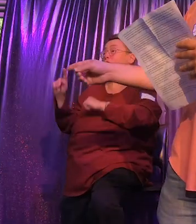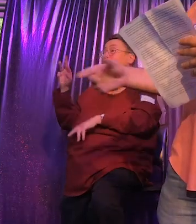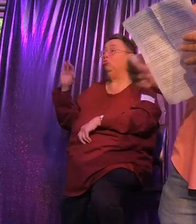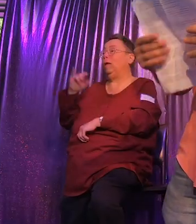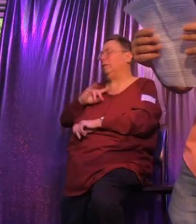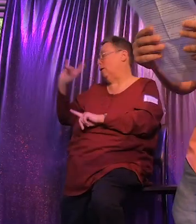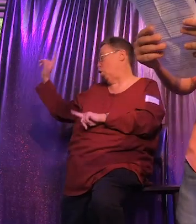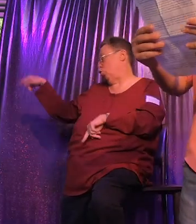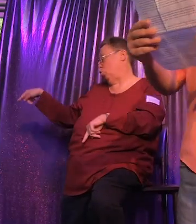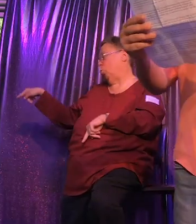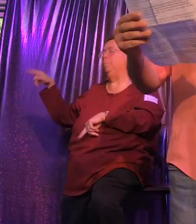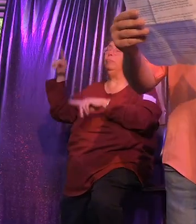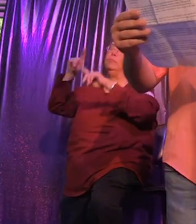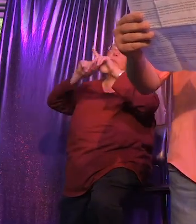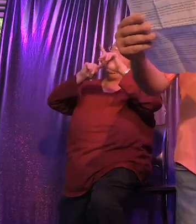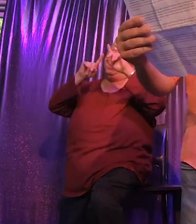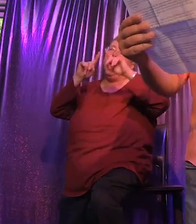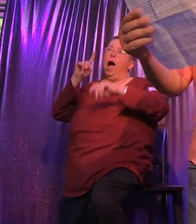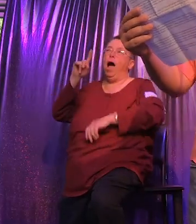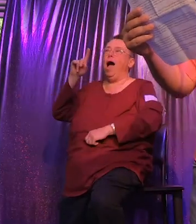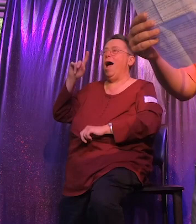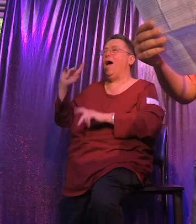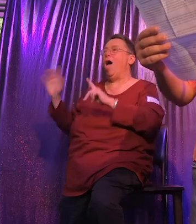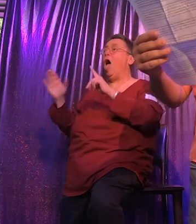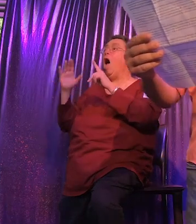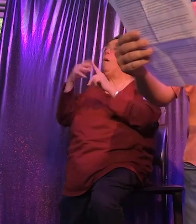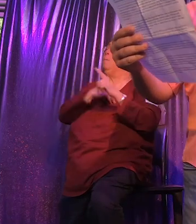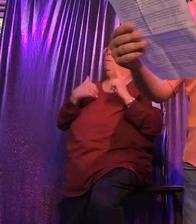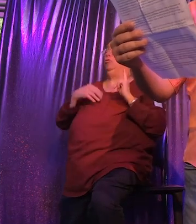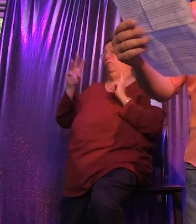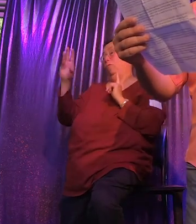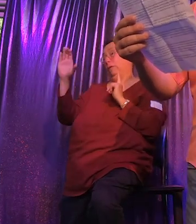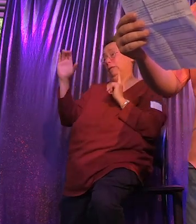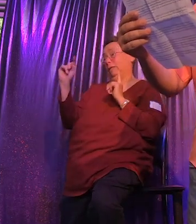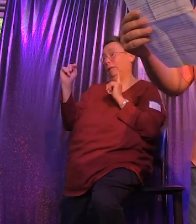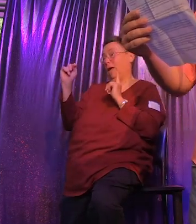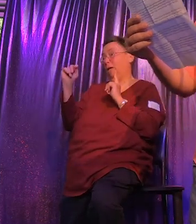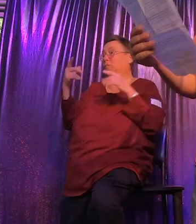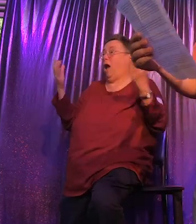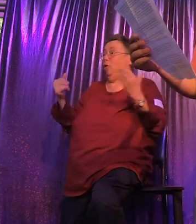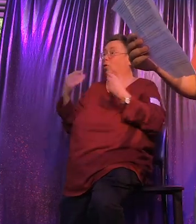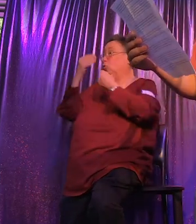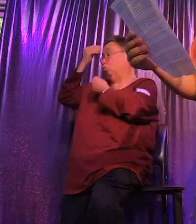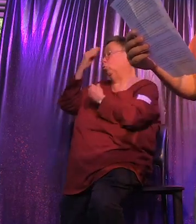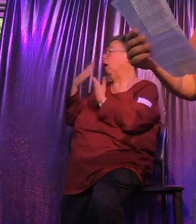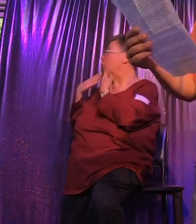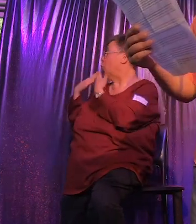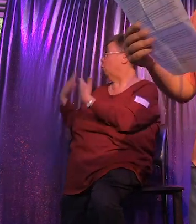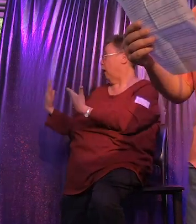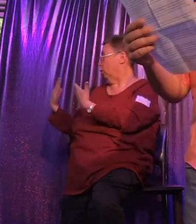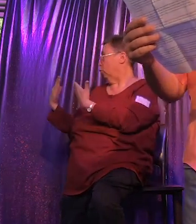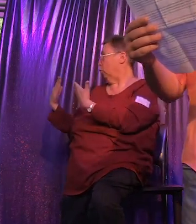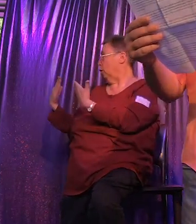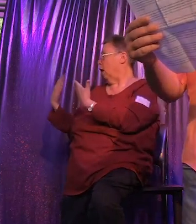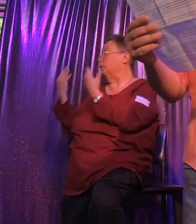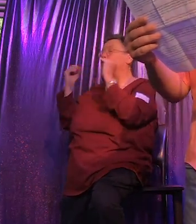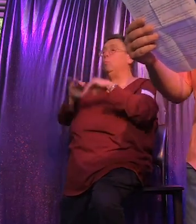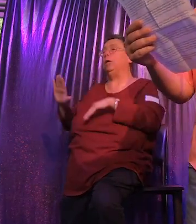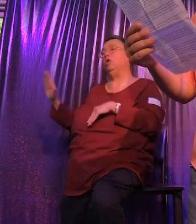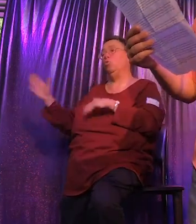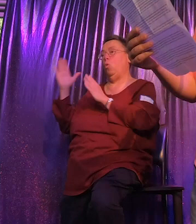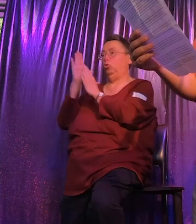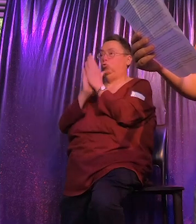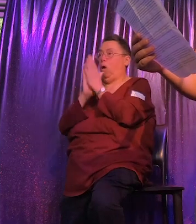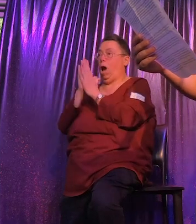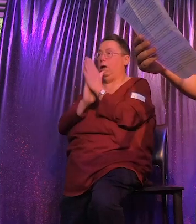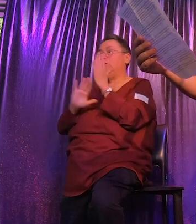that's you. The members of Windy City Times are here to thank you for putting your drive and